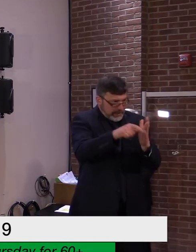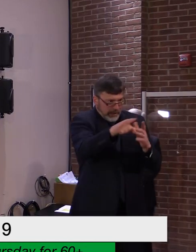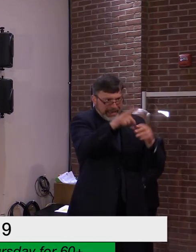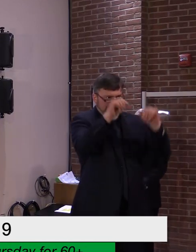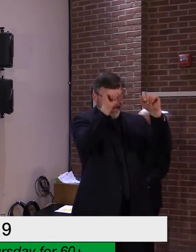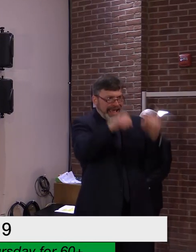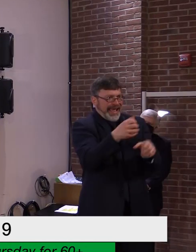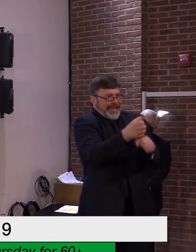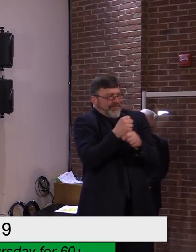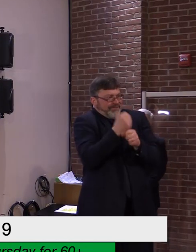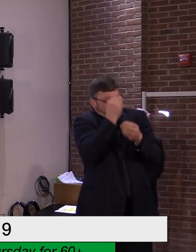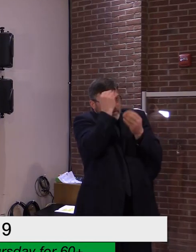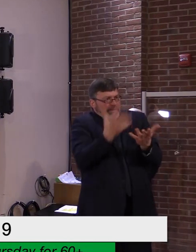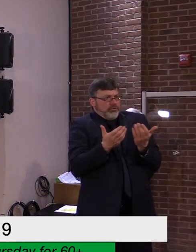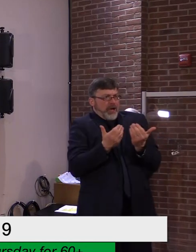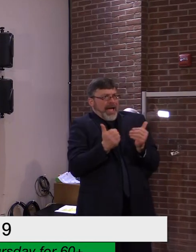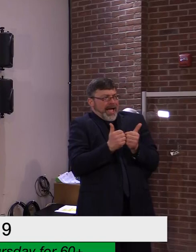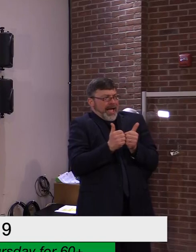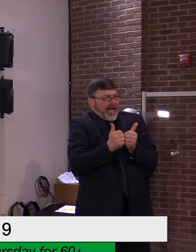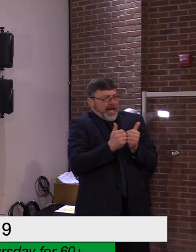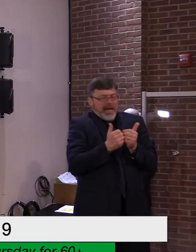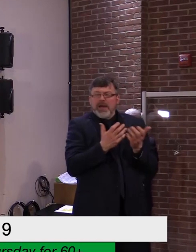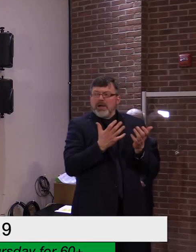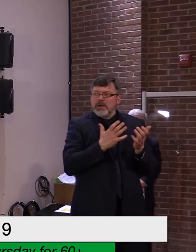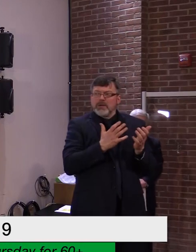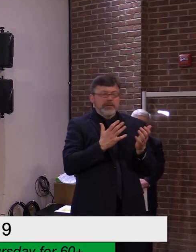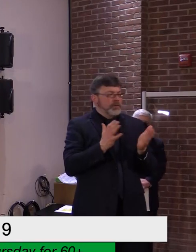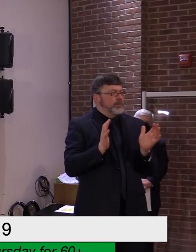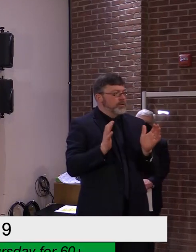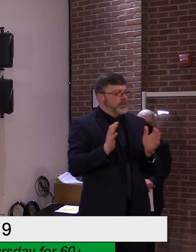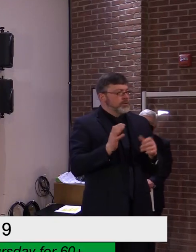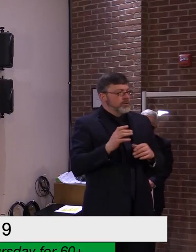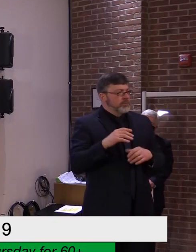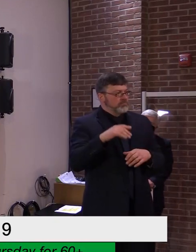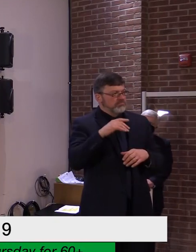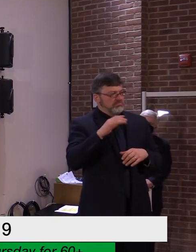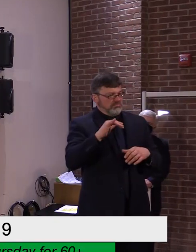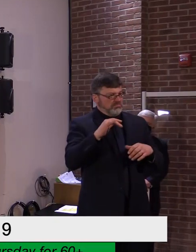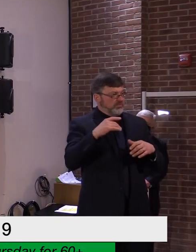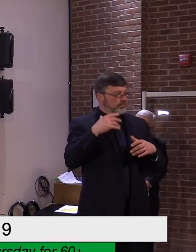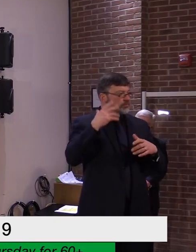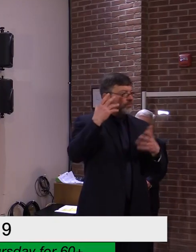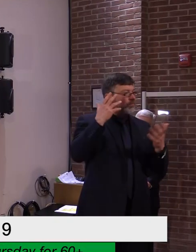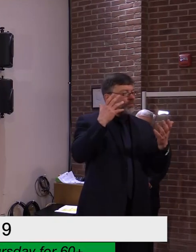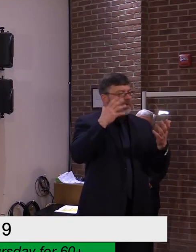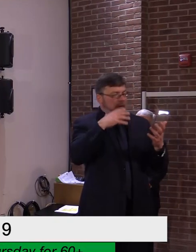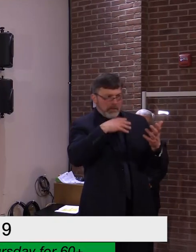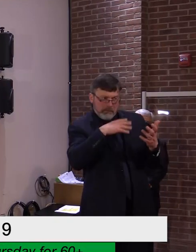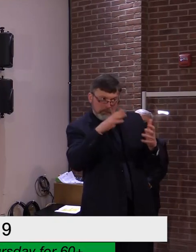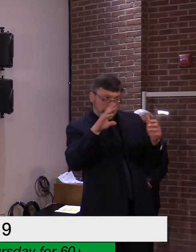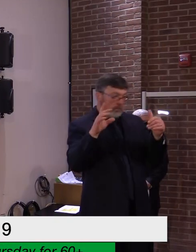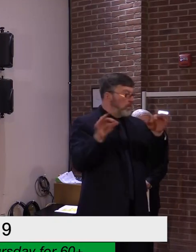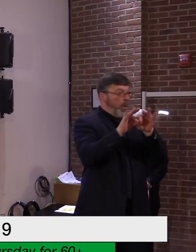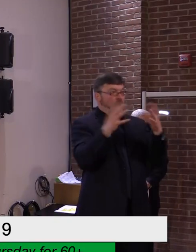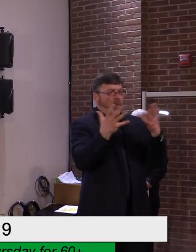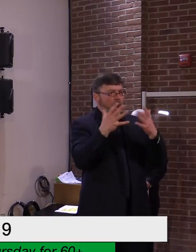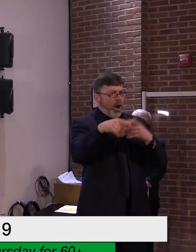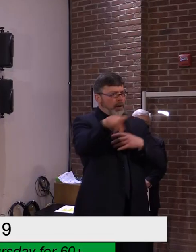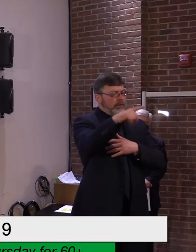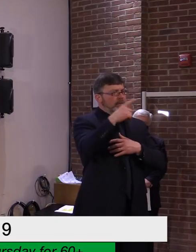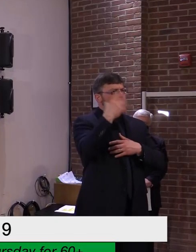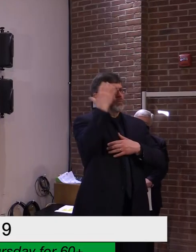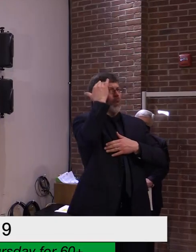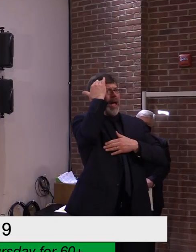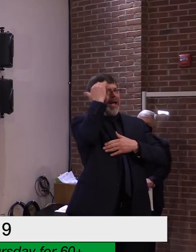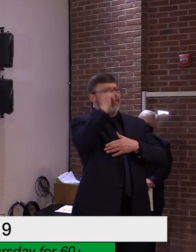very profound reason why someone's not getting vaccinated. It may be as simple as, it doesn't fit in my schedule. I don't have time. I